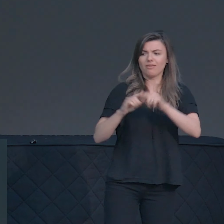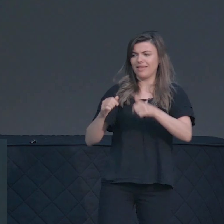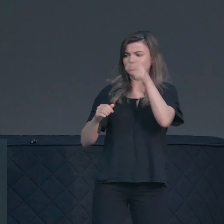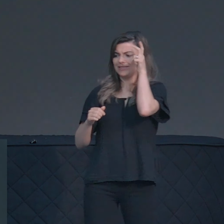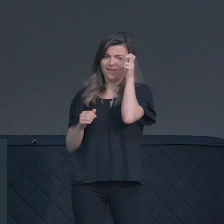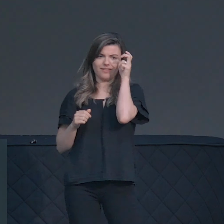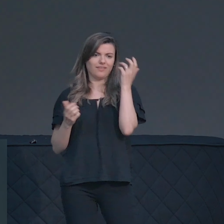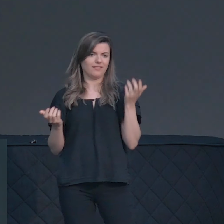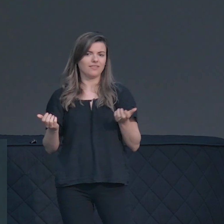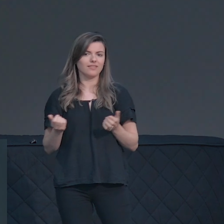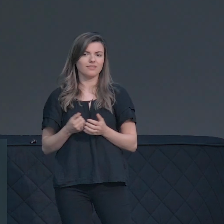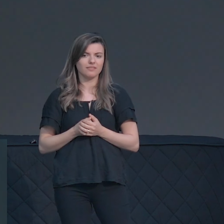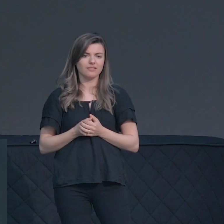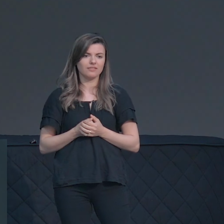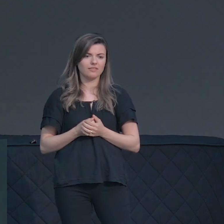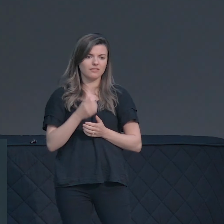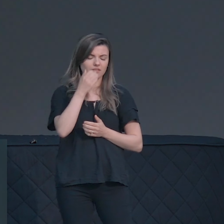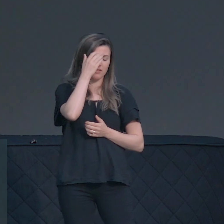will.